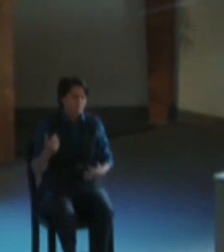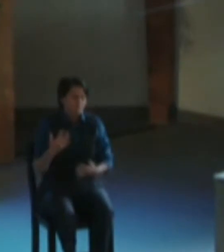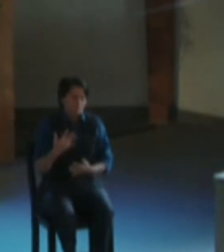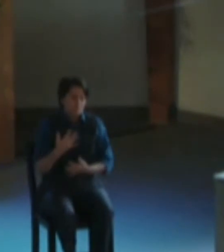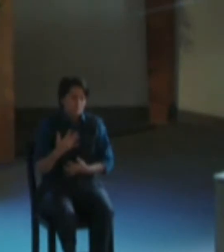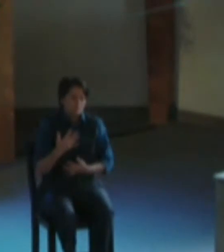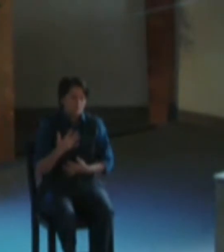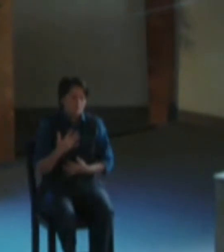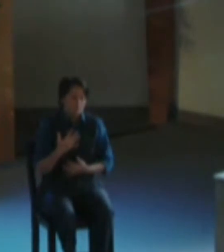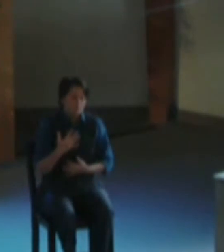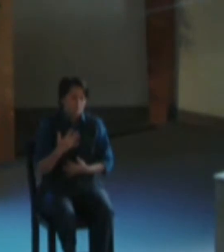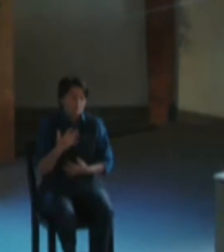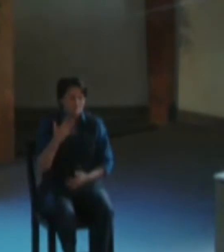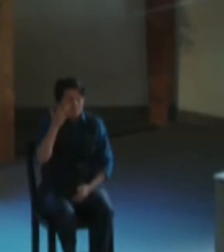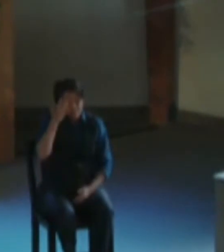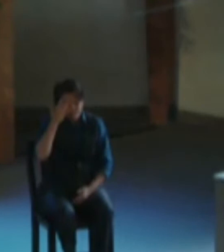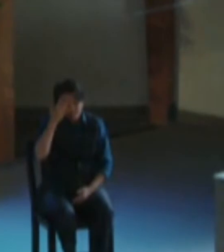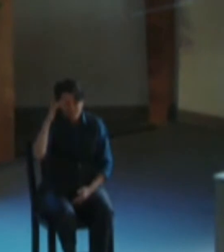releasing the intellect,